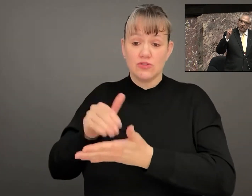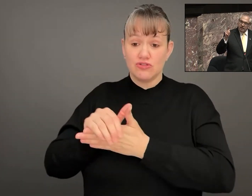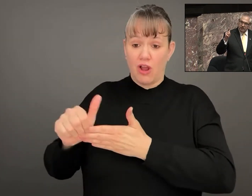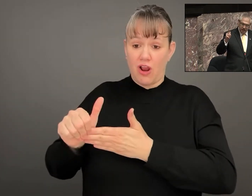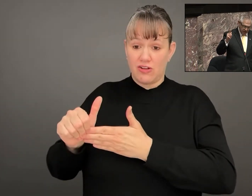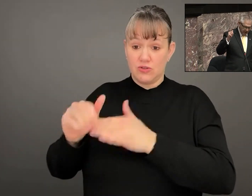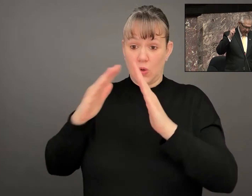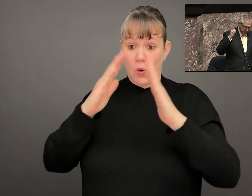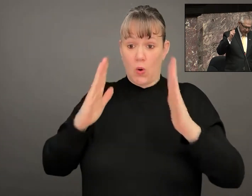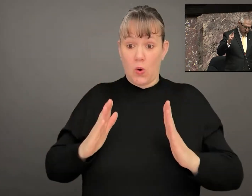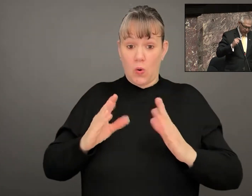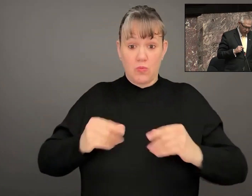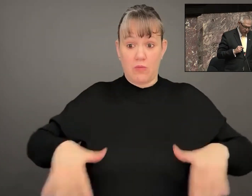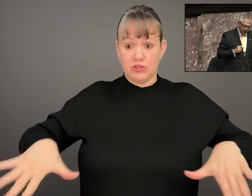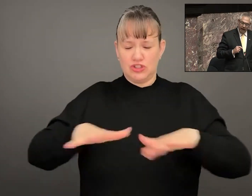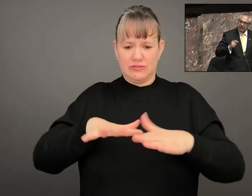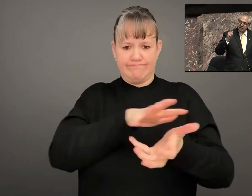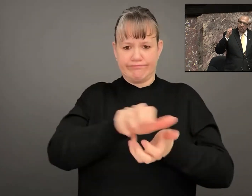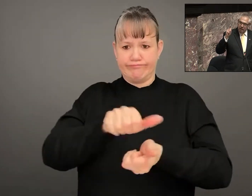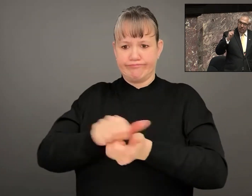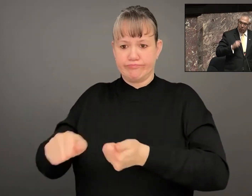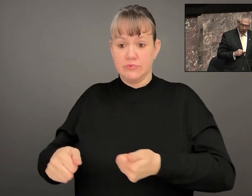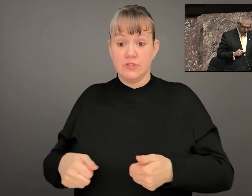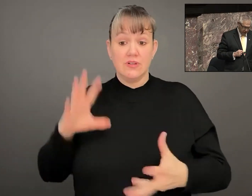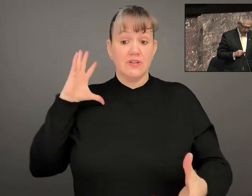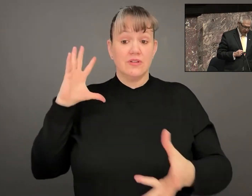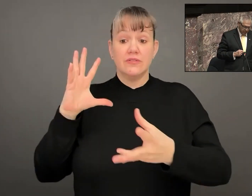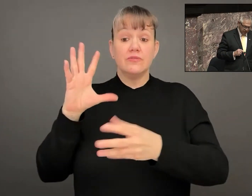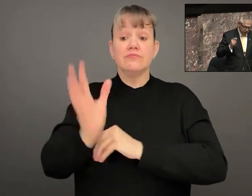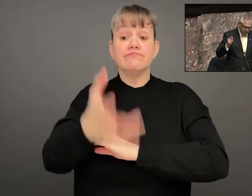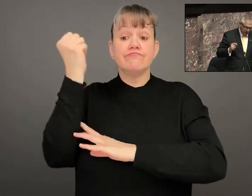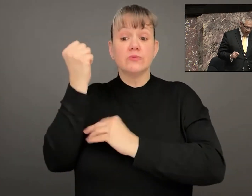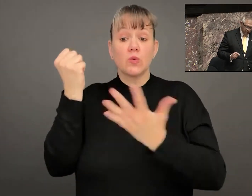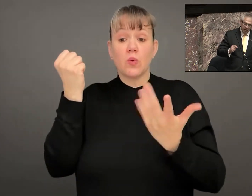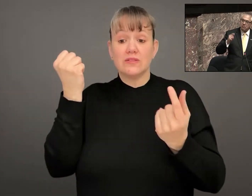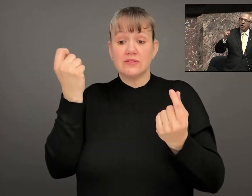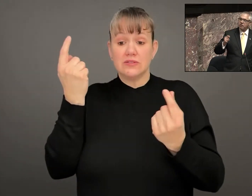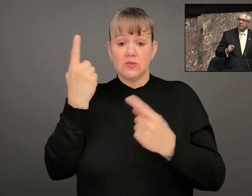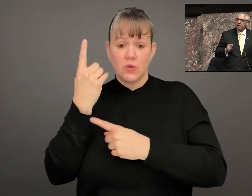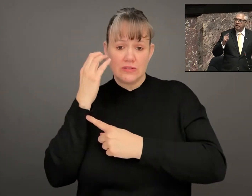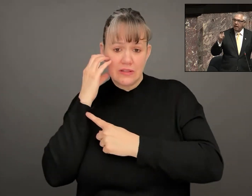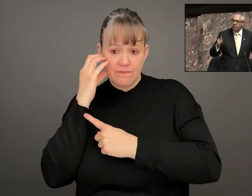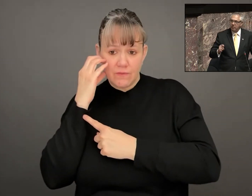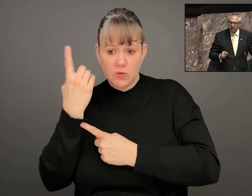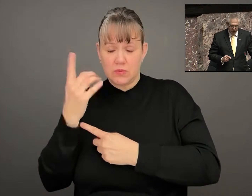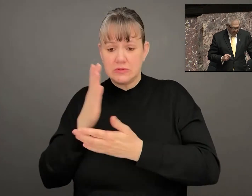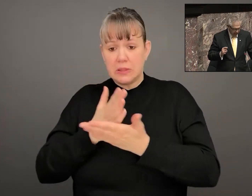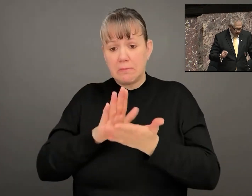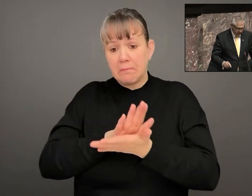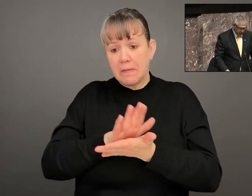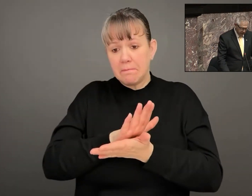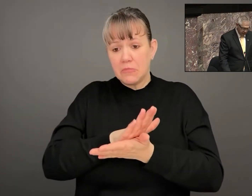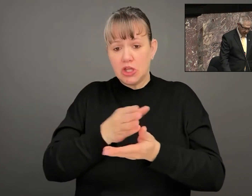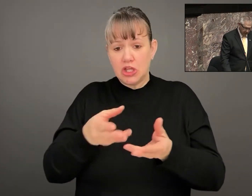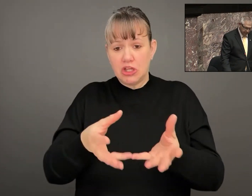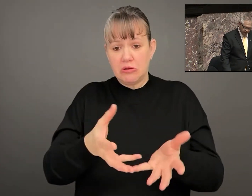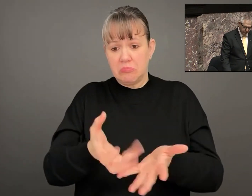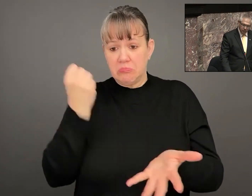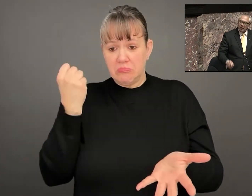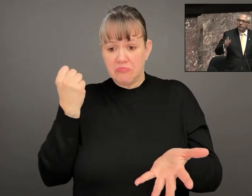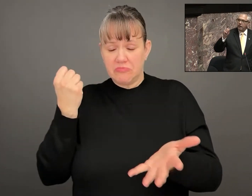They seized a cell phone and some paperwork. Mr. Speaker, they embarrassed him and his